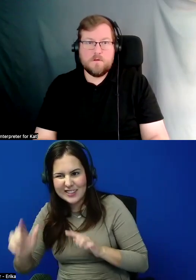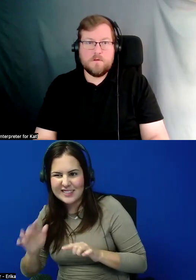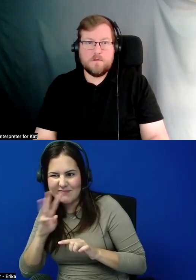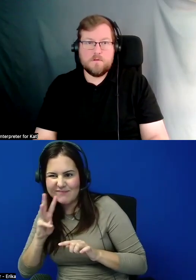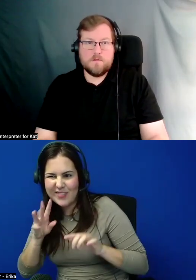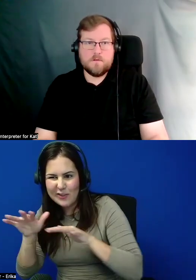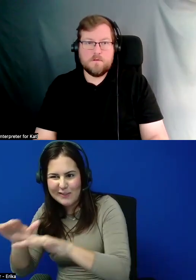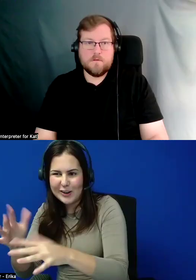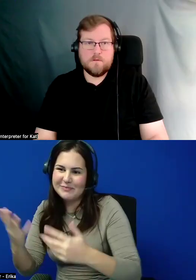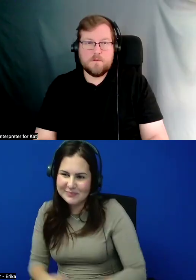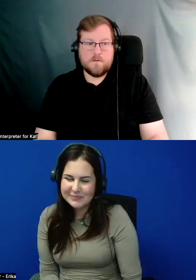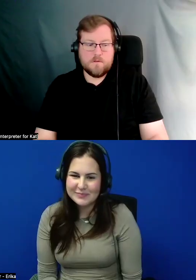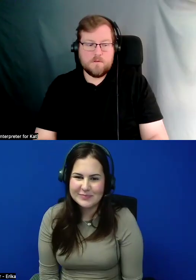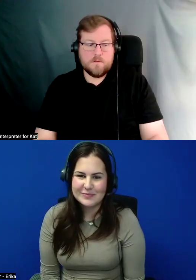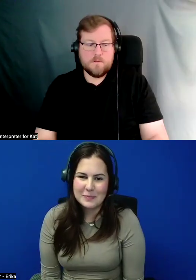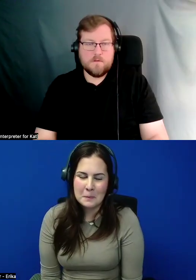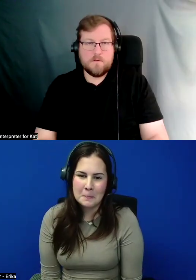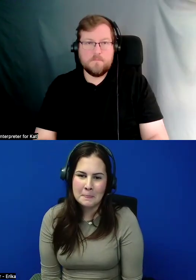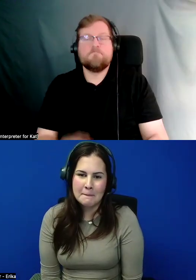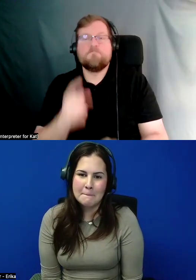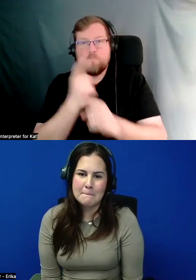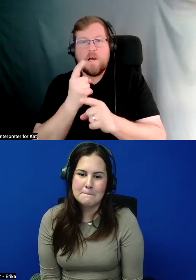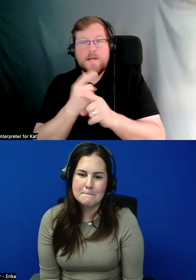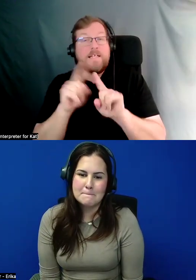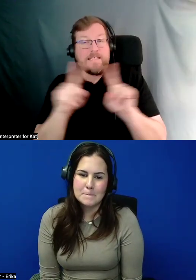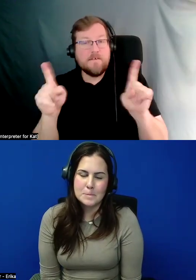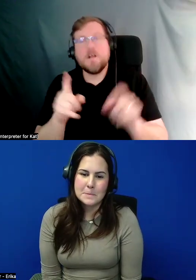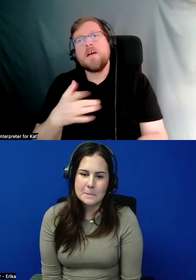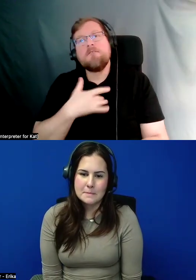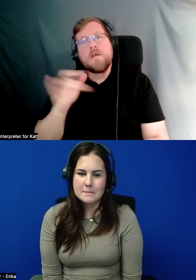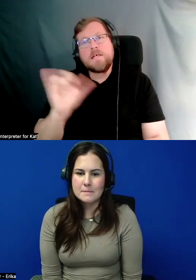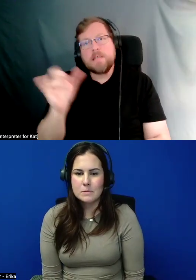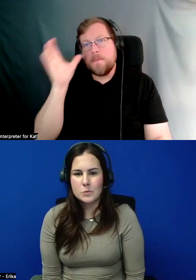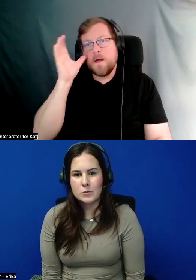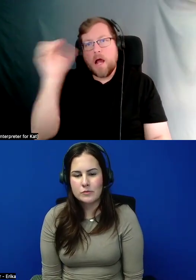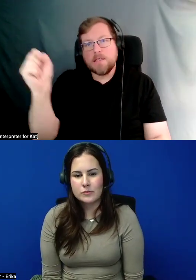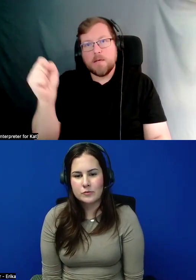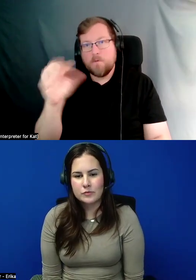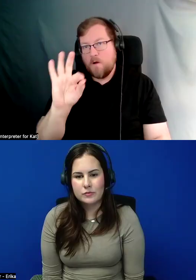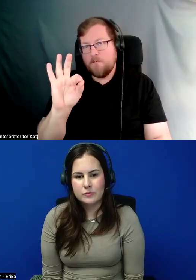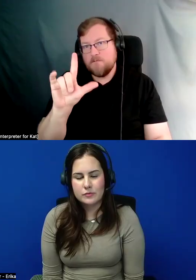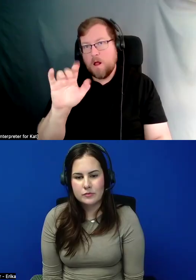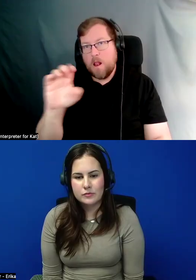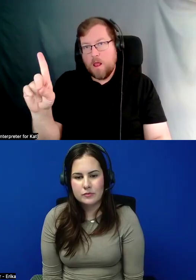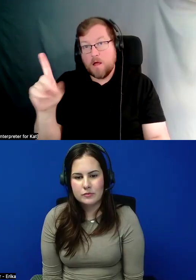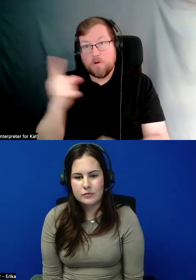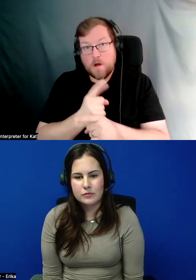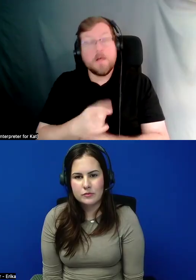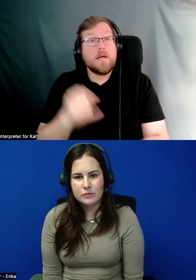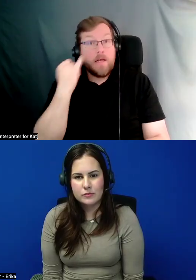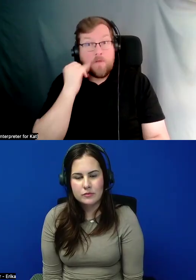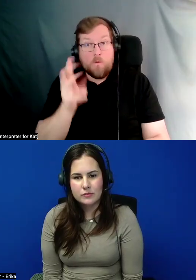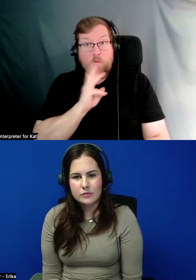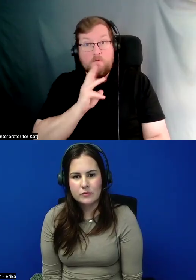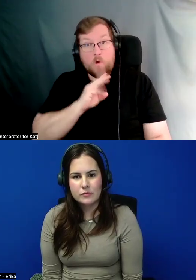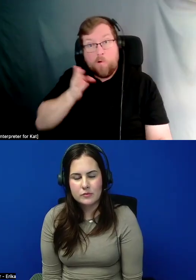yeah, for sure. Like it's different. It almost feels like the concept of a flood. So like the river, like over